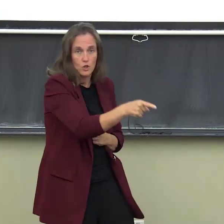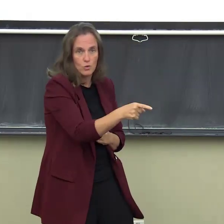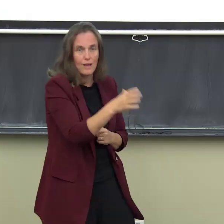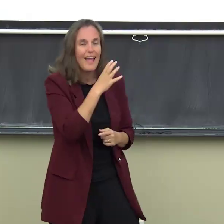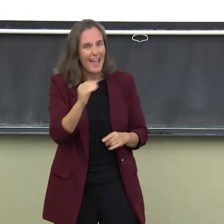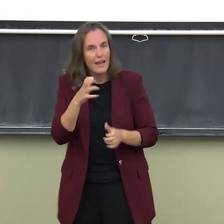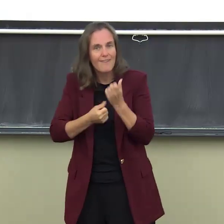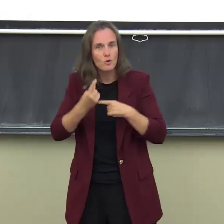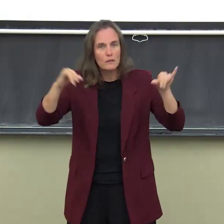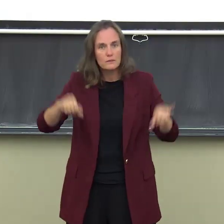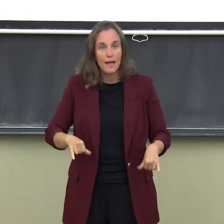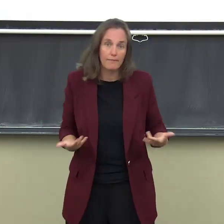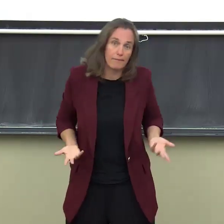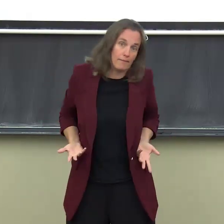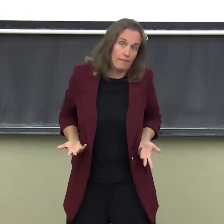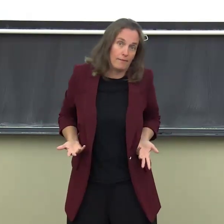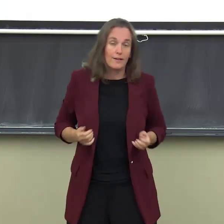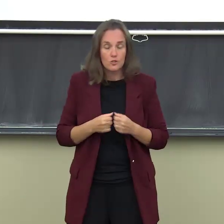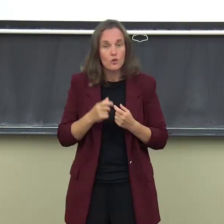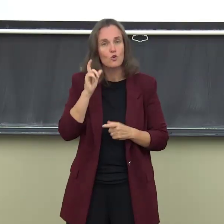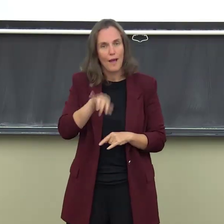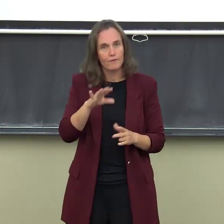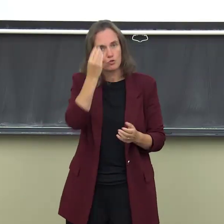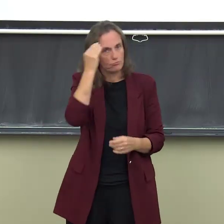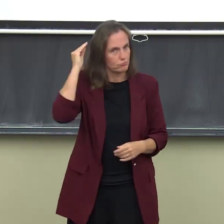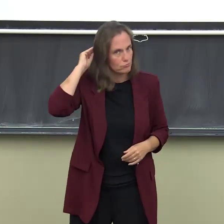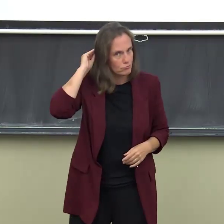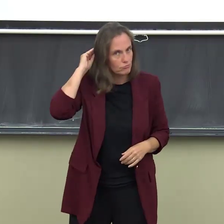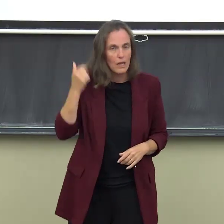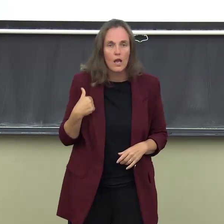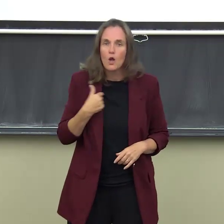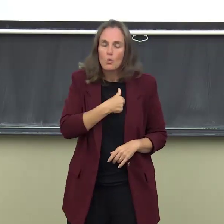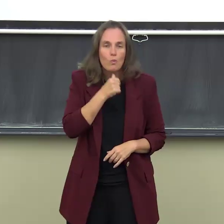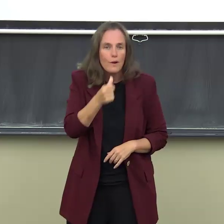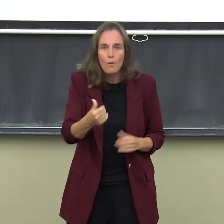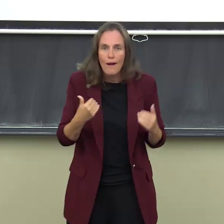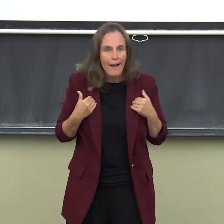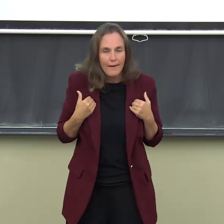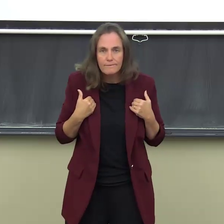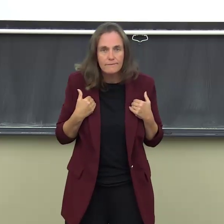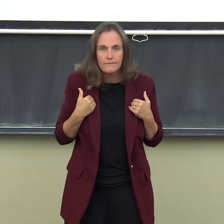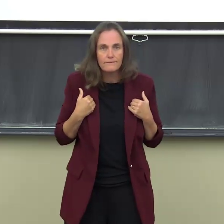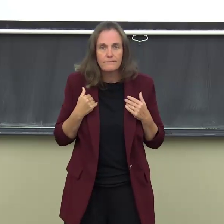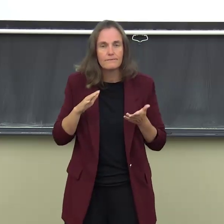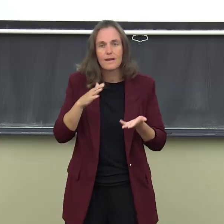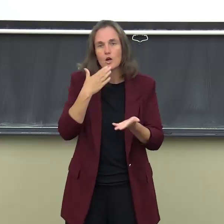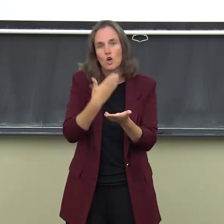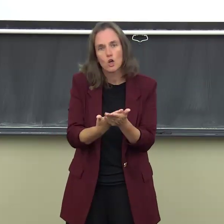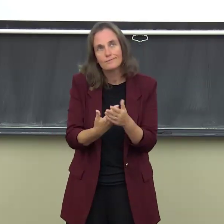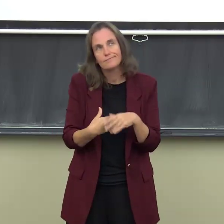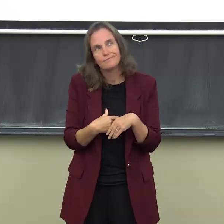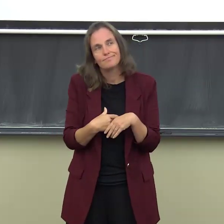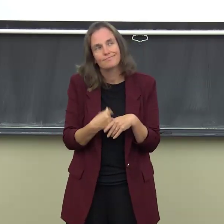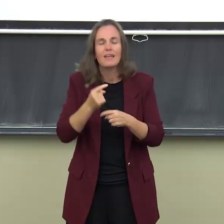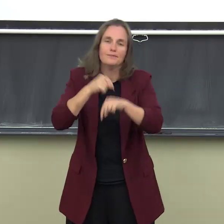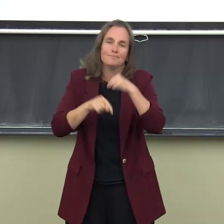anywhere. And so I think like we just have to keep remembering that we don't have a good, I would say, and this gets back to